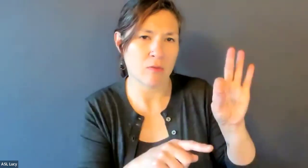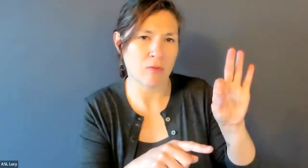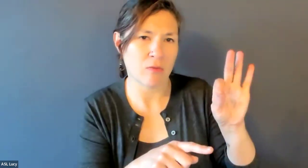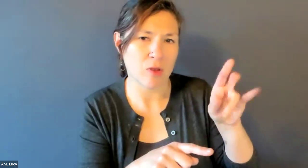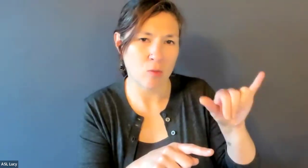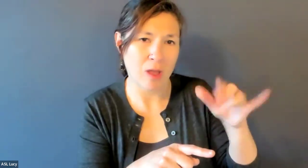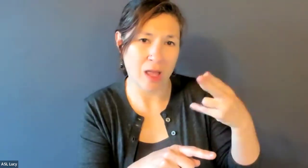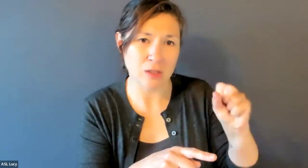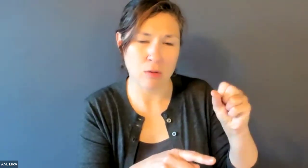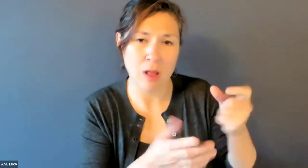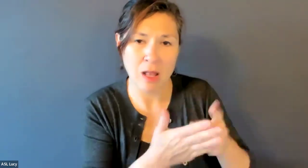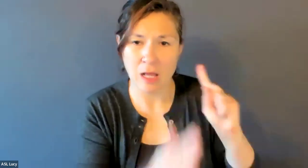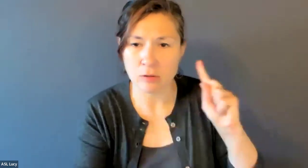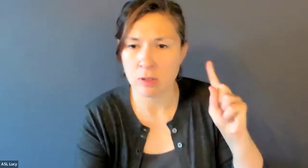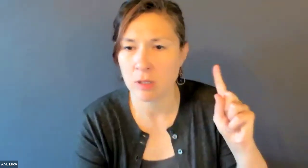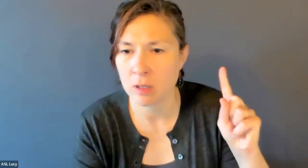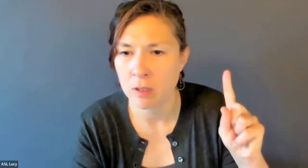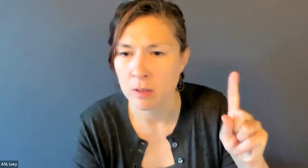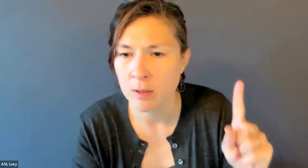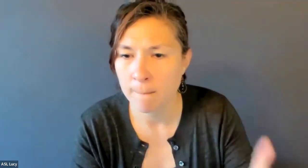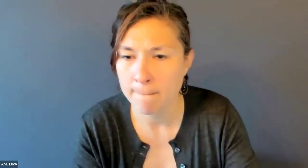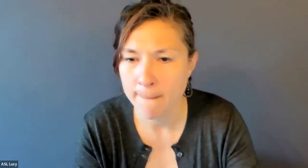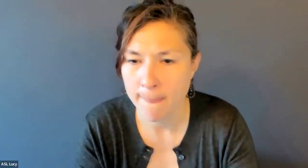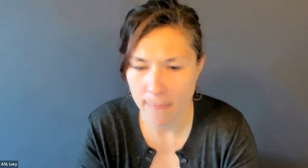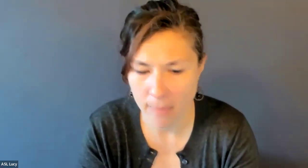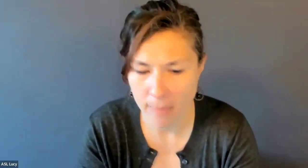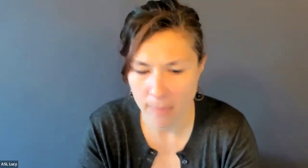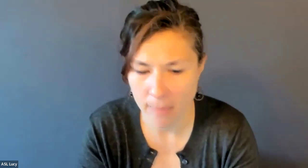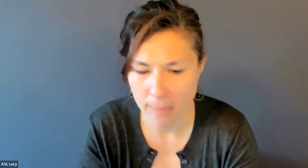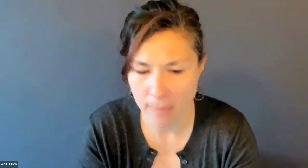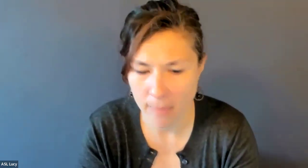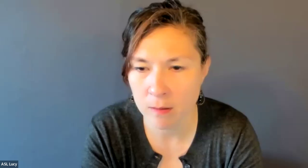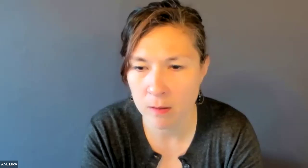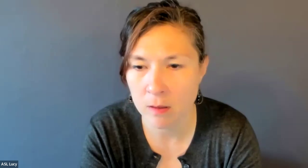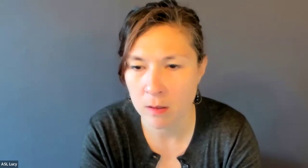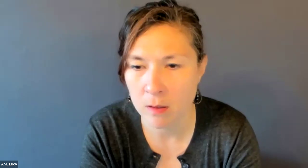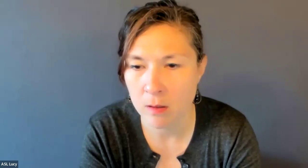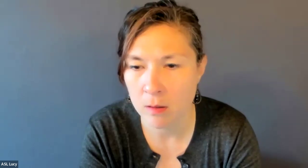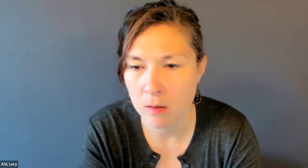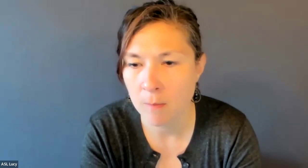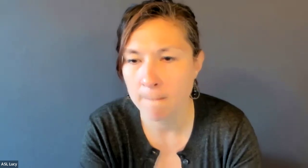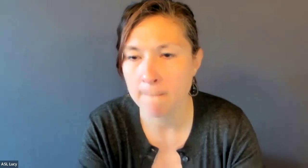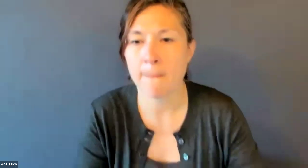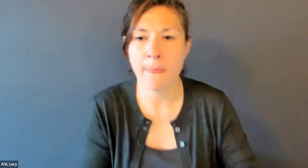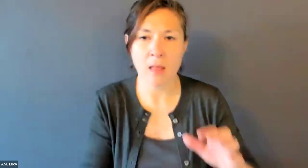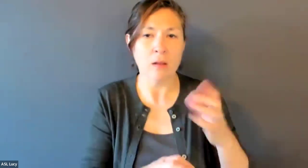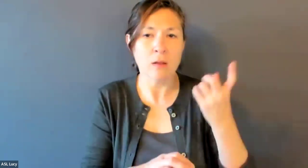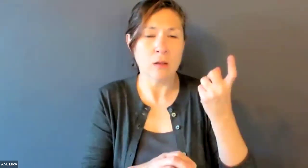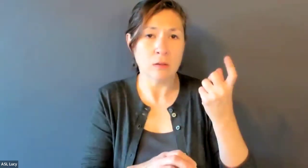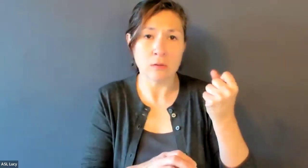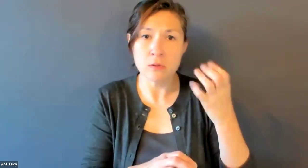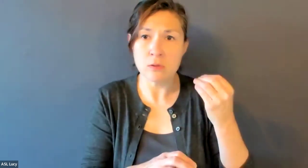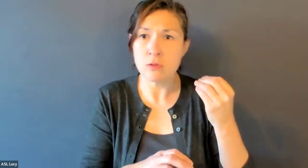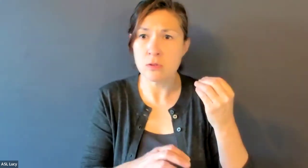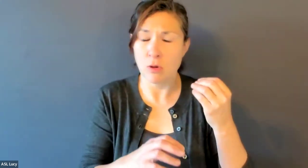run the career and college pathway. So my assumption is this is, as you said, this is a continuation, so this will continue to support what they're already doing